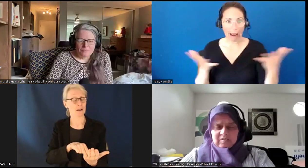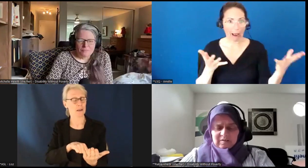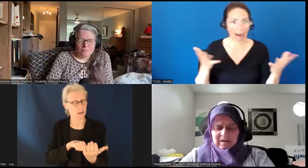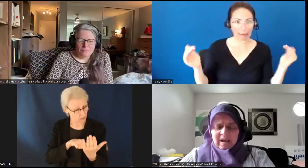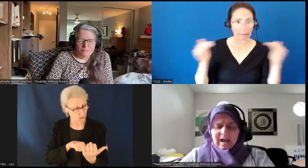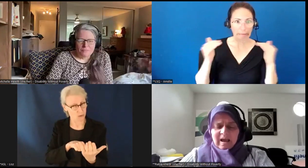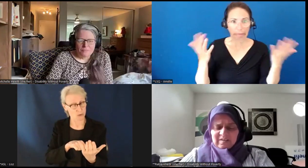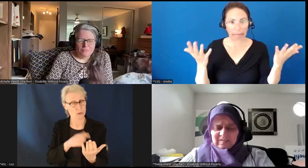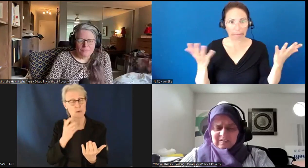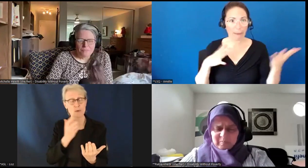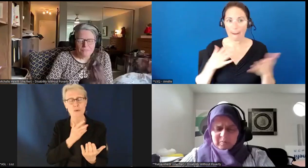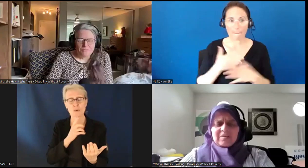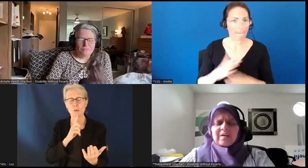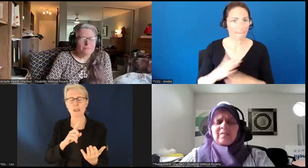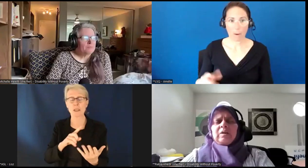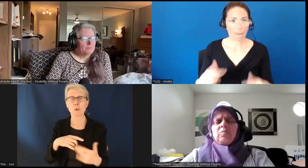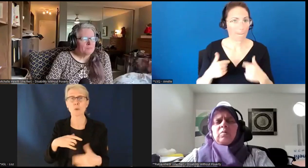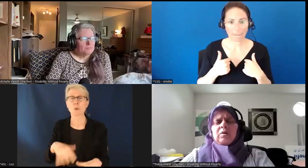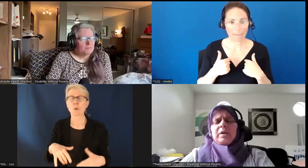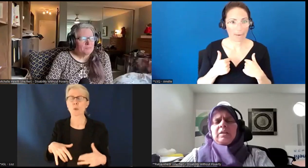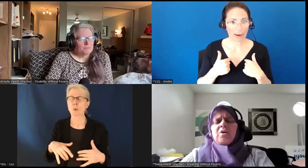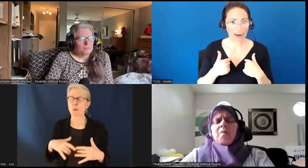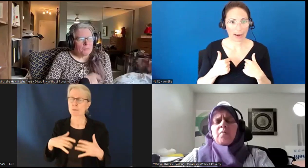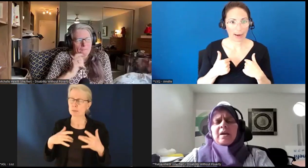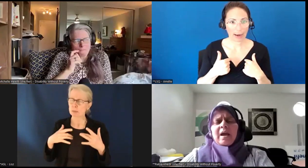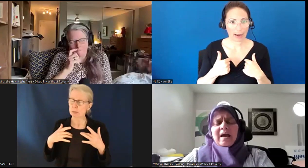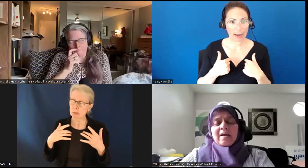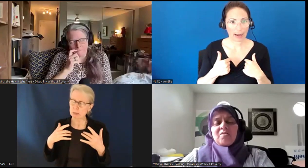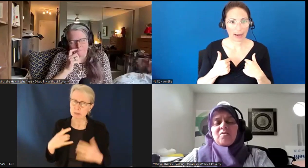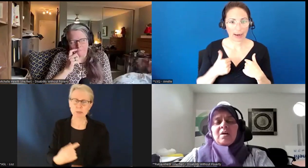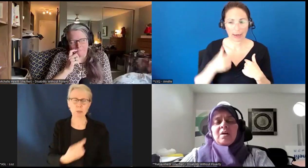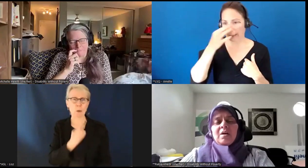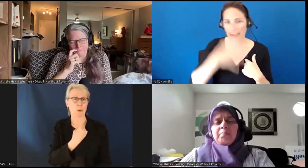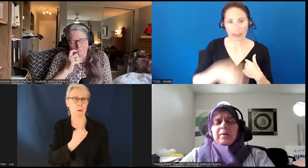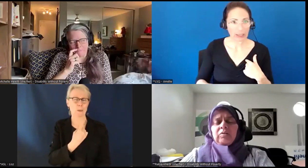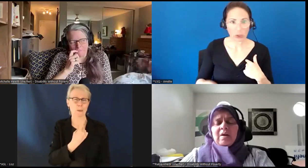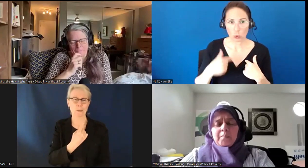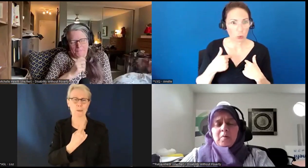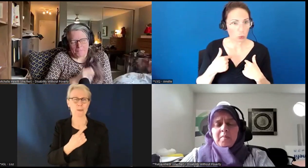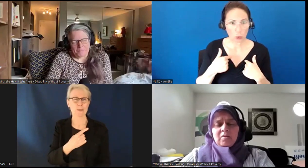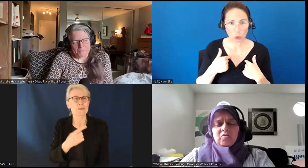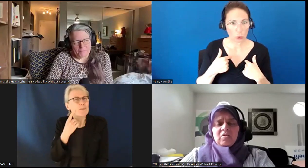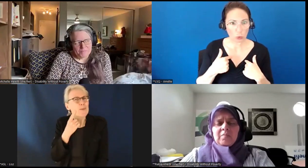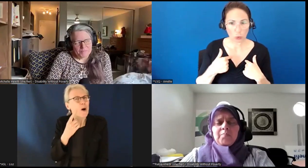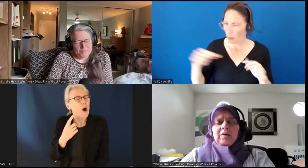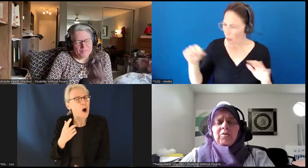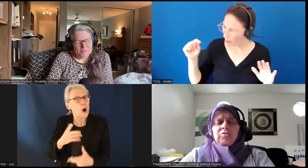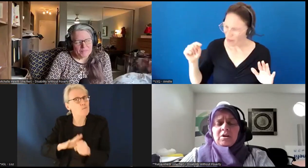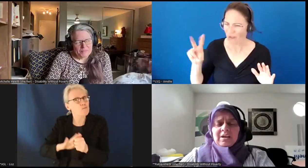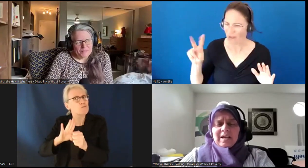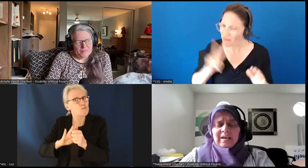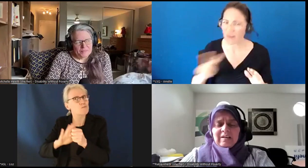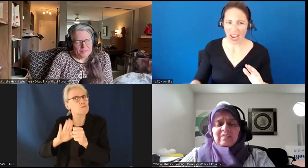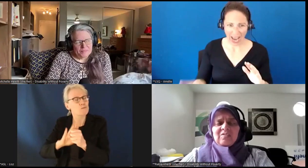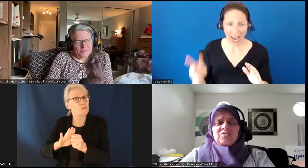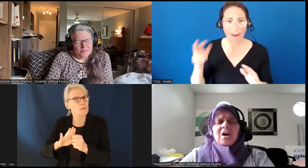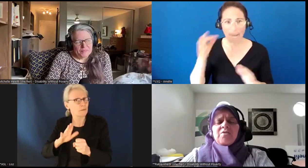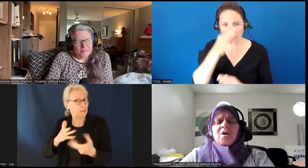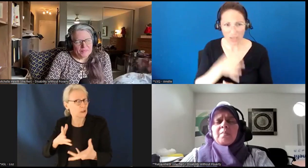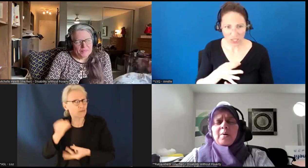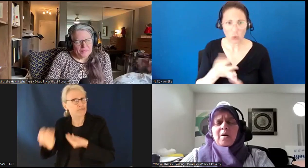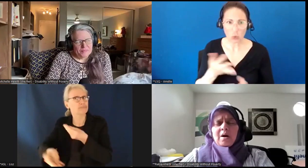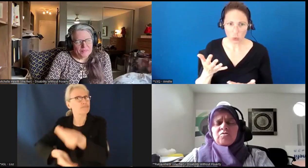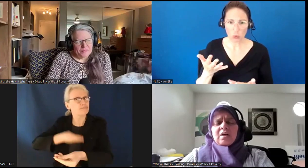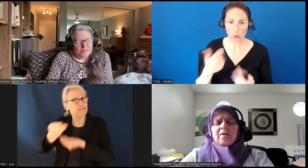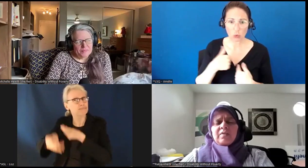deeply as disappointed as we were. We thought we had built up momentum, built our case, done